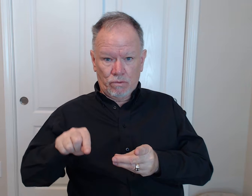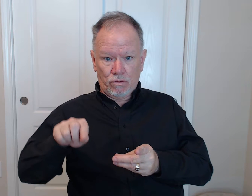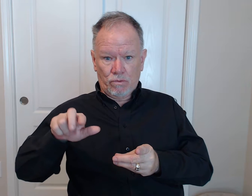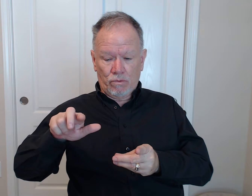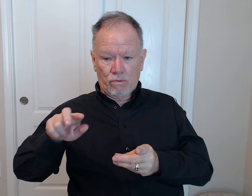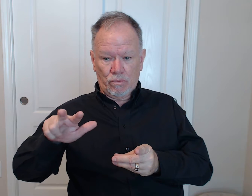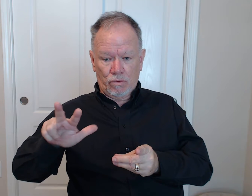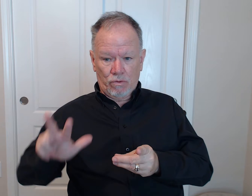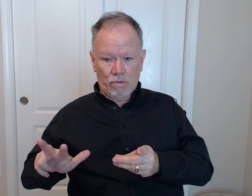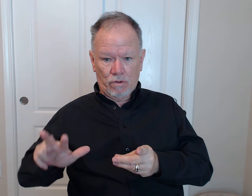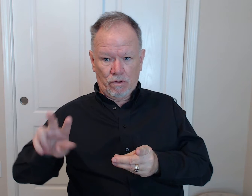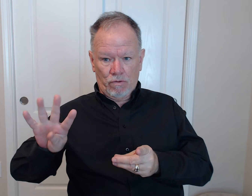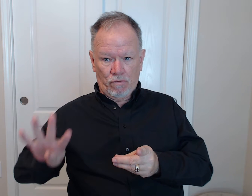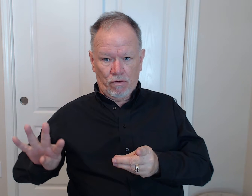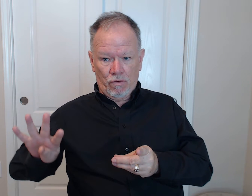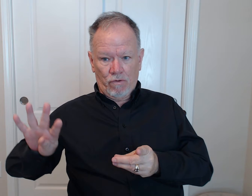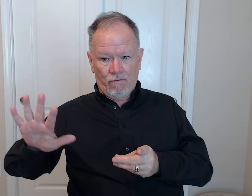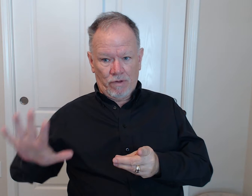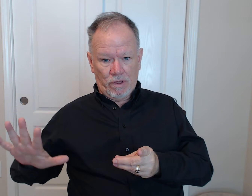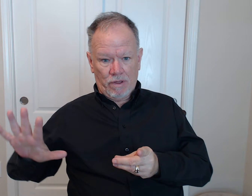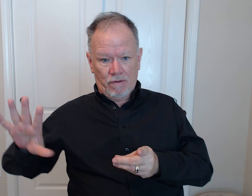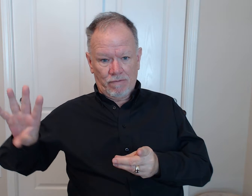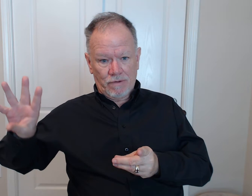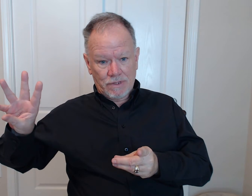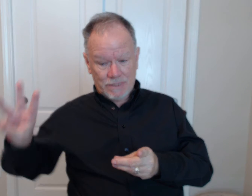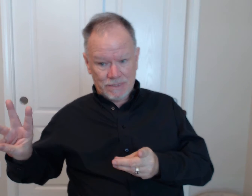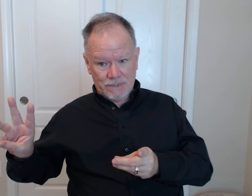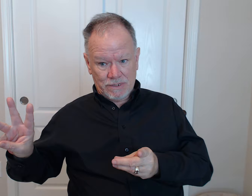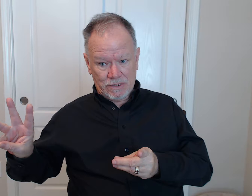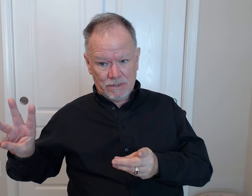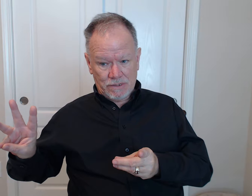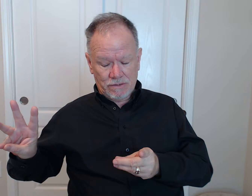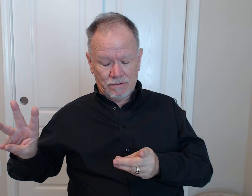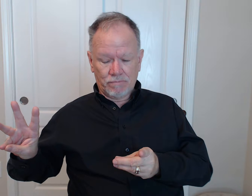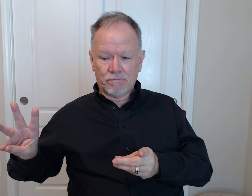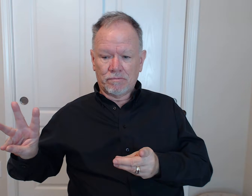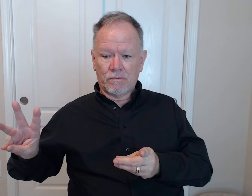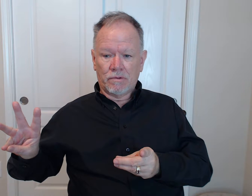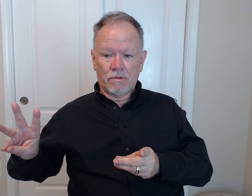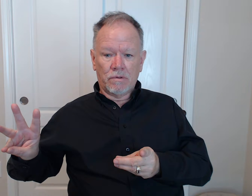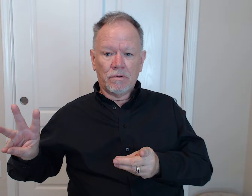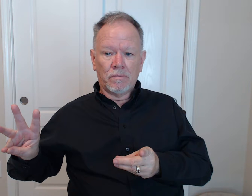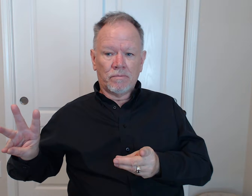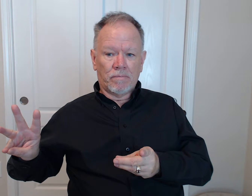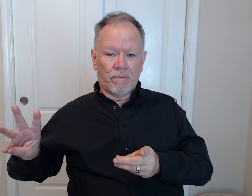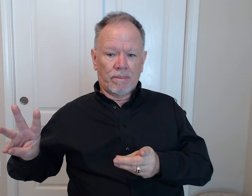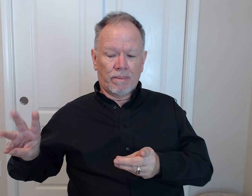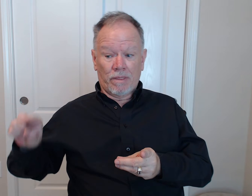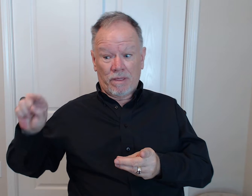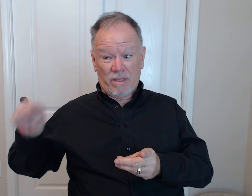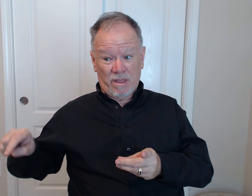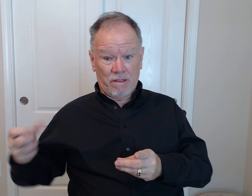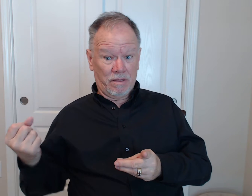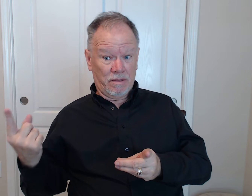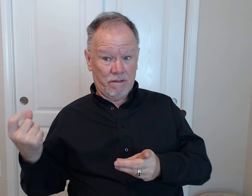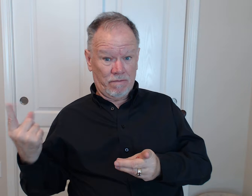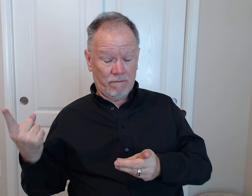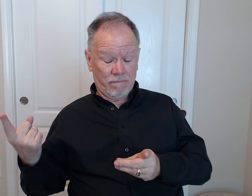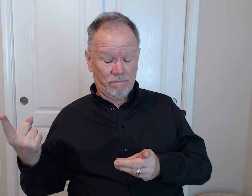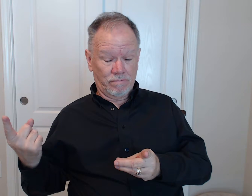3, 4, 5, 6. We're at 11. So 5